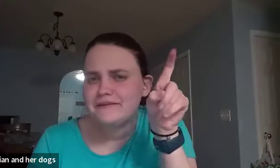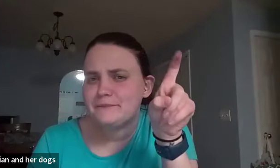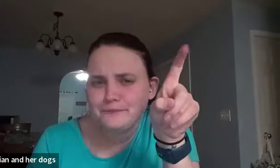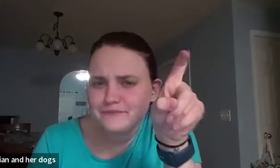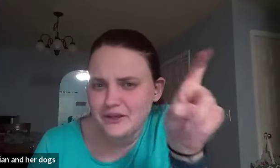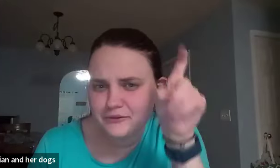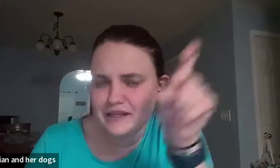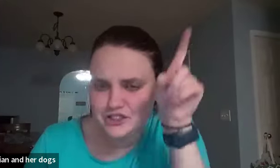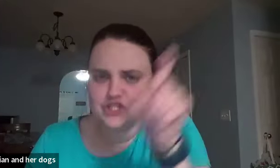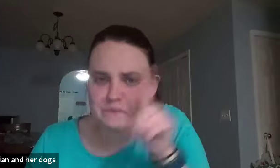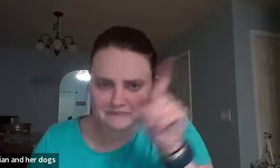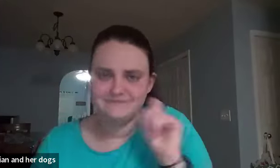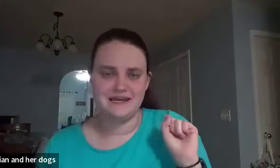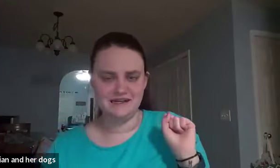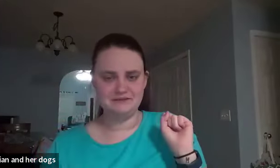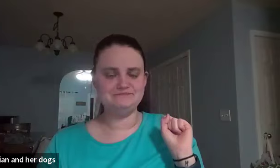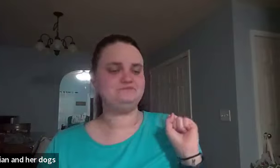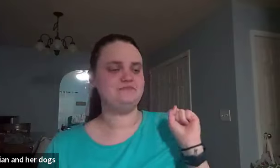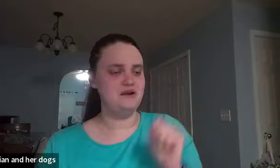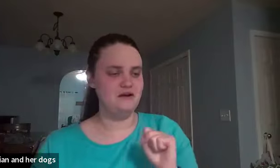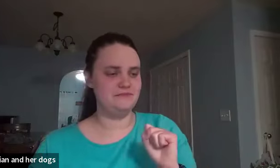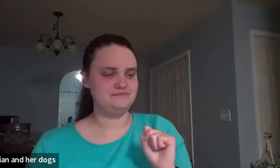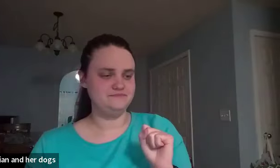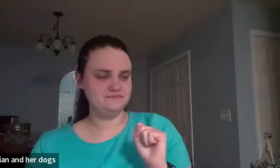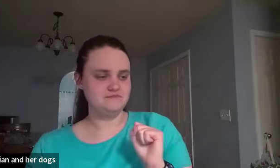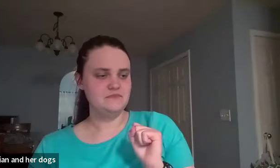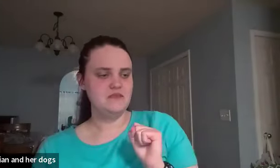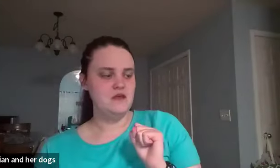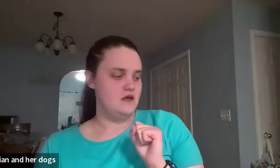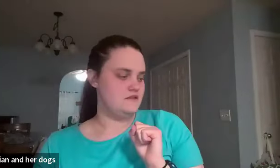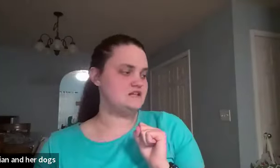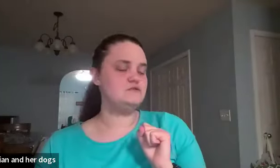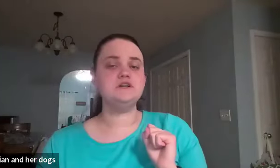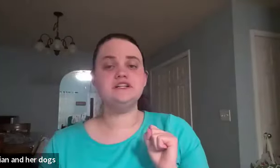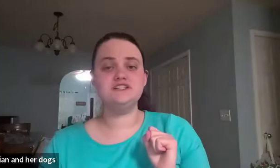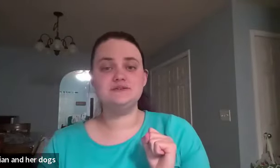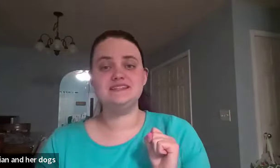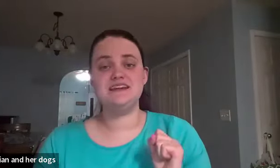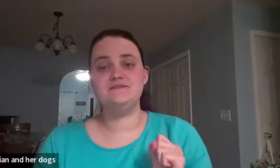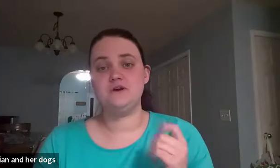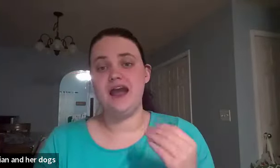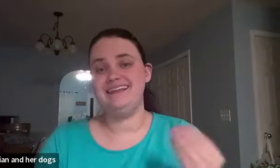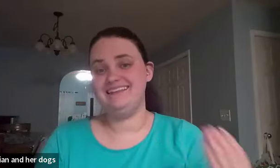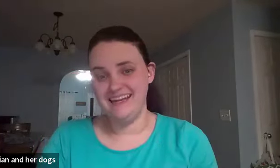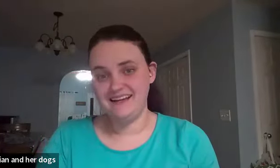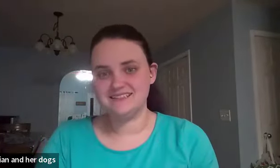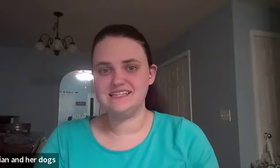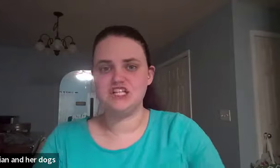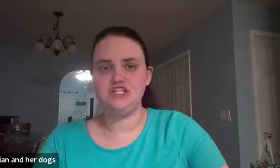being like you're snooping kind of deal. Okay. The next one we're gonna do is the sign for I like / I